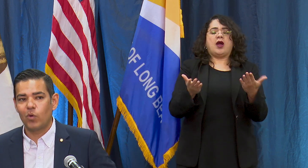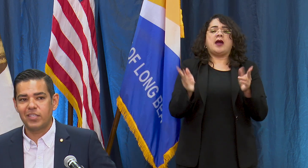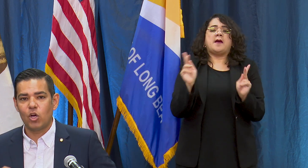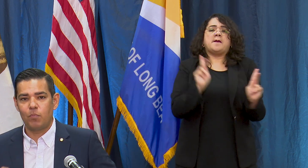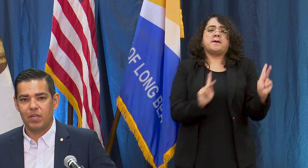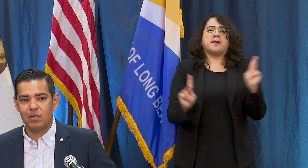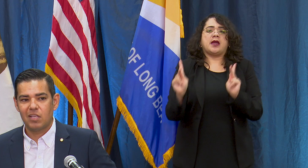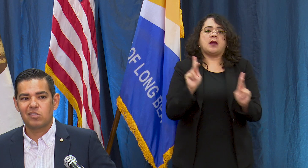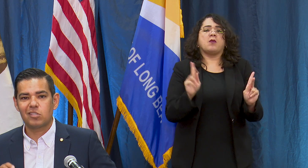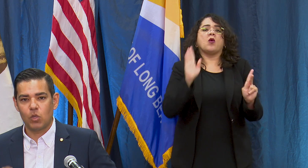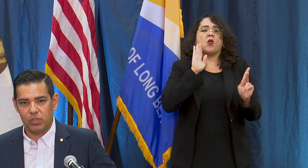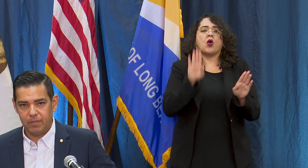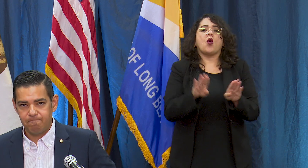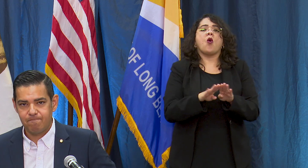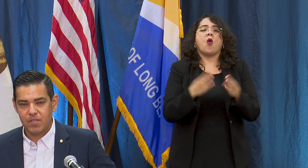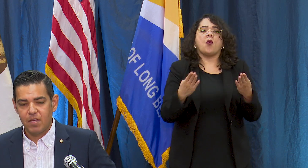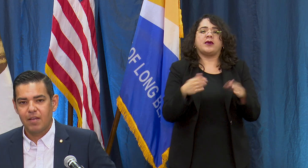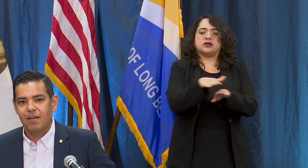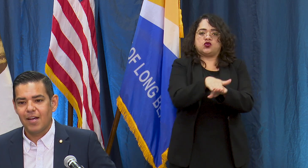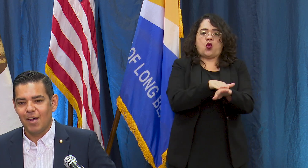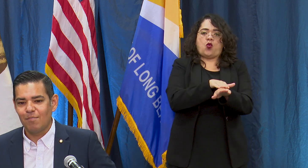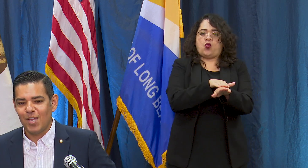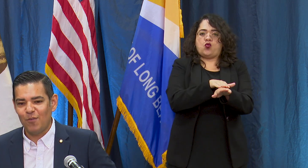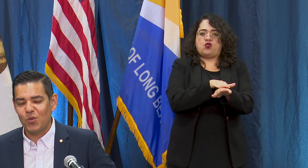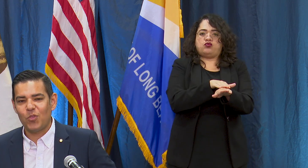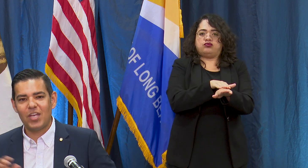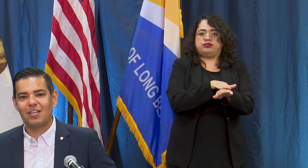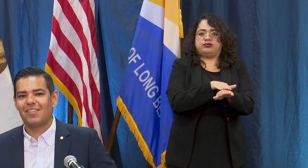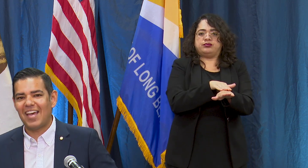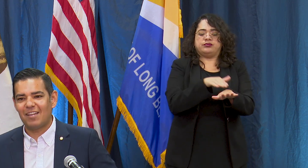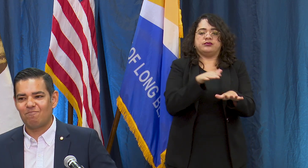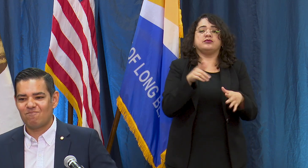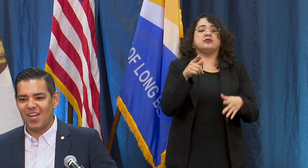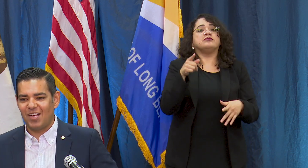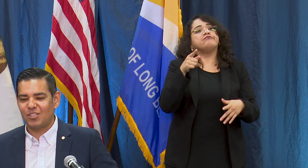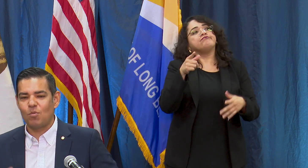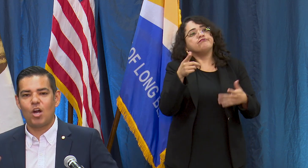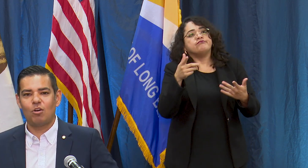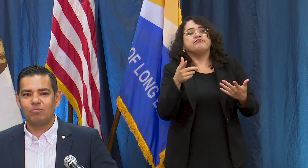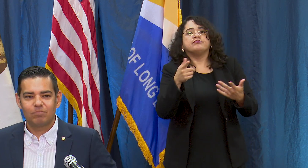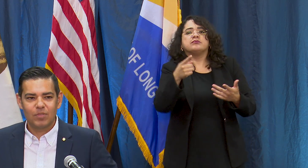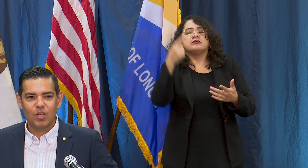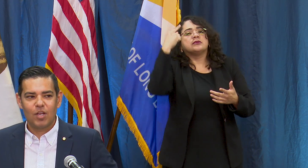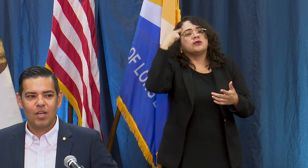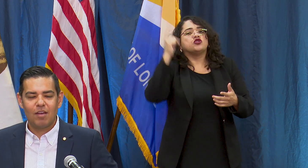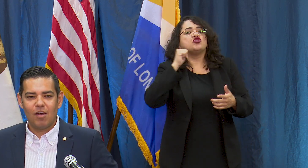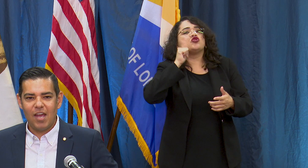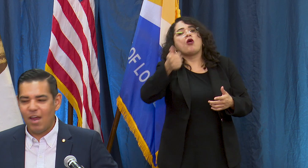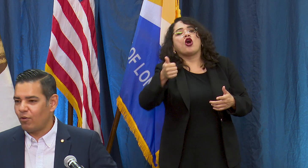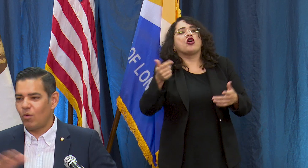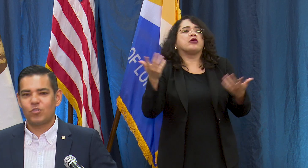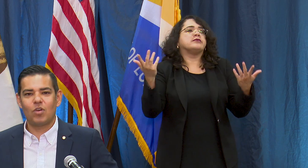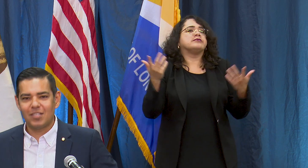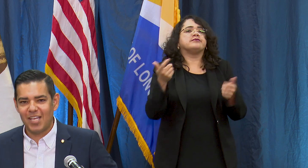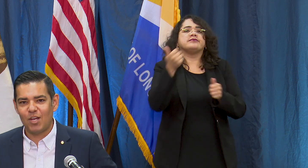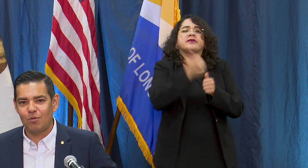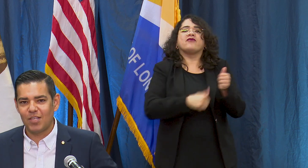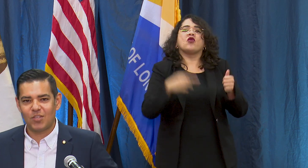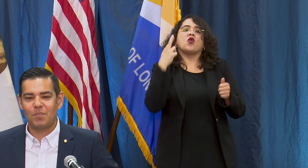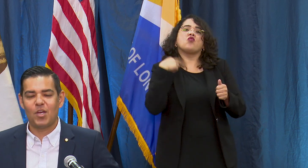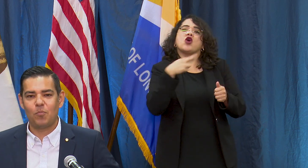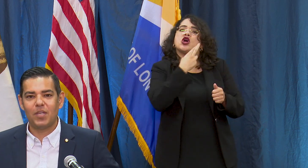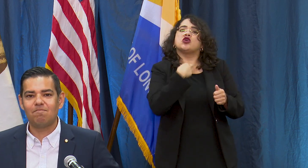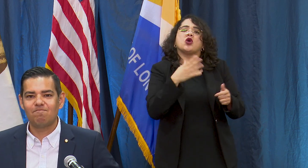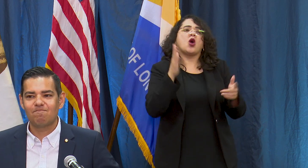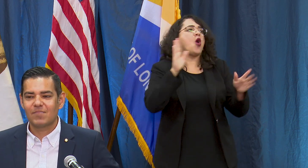people are going to open slowly. If you think that tomorrow every restaurant in town